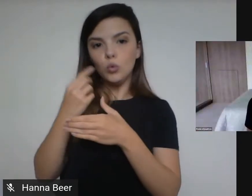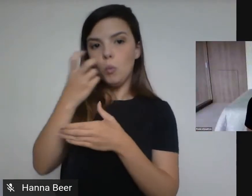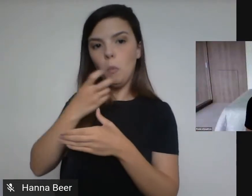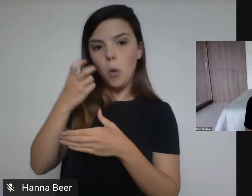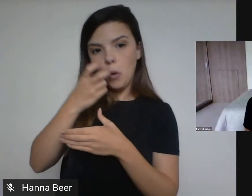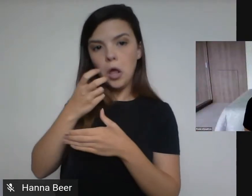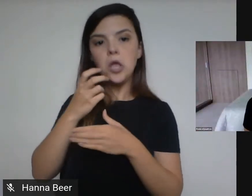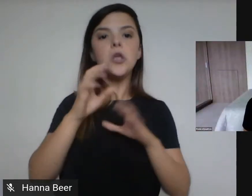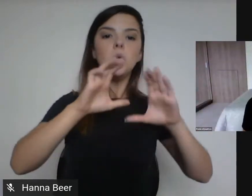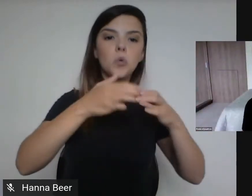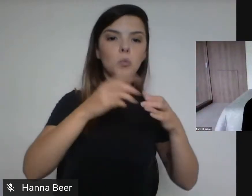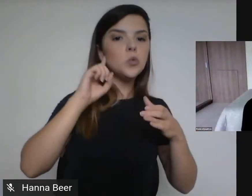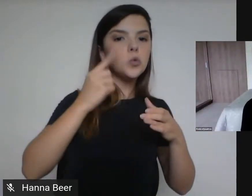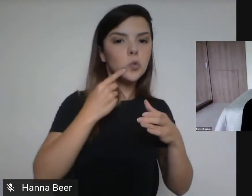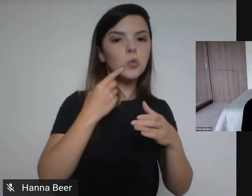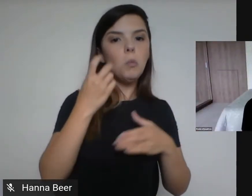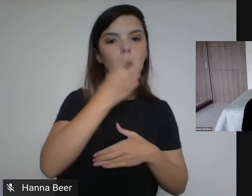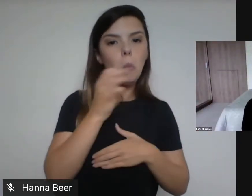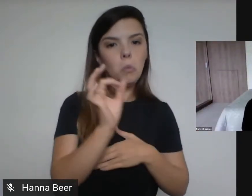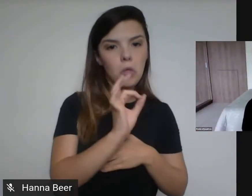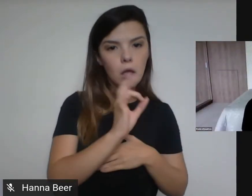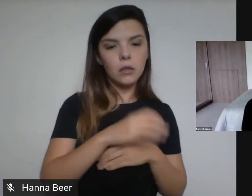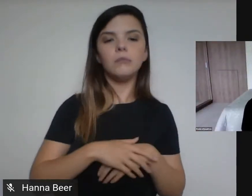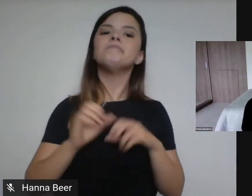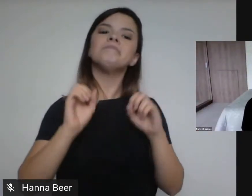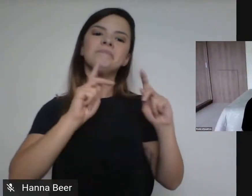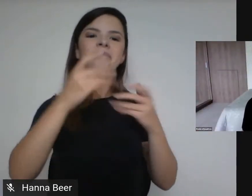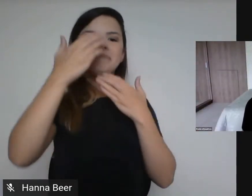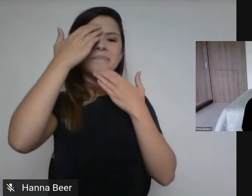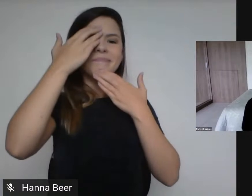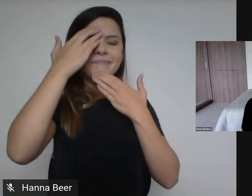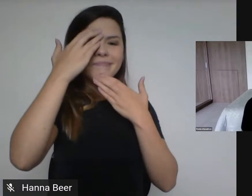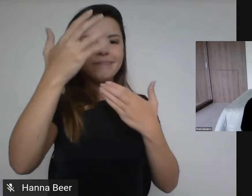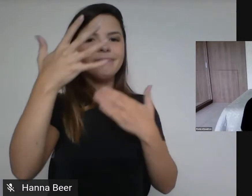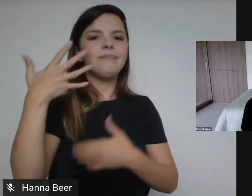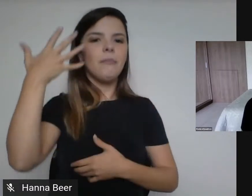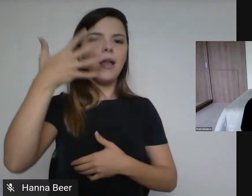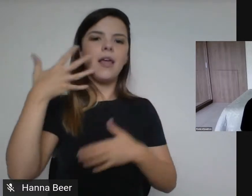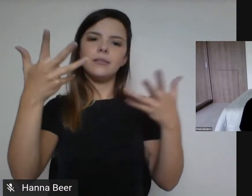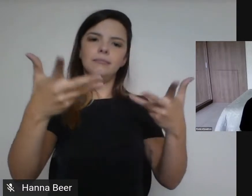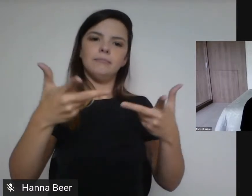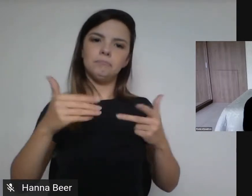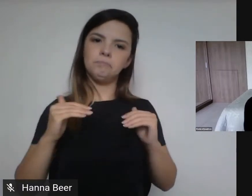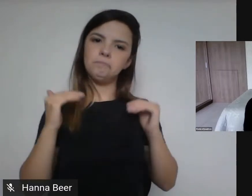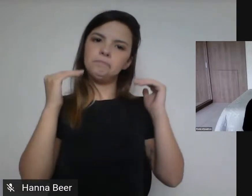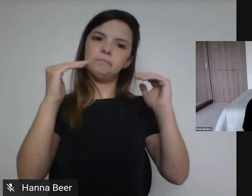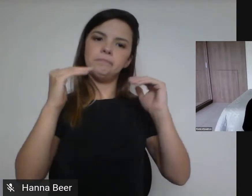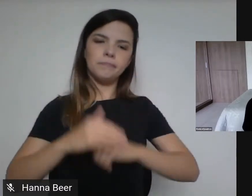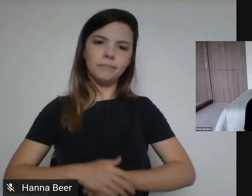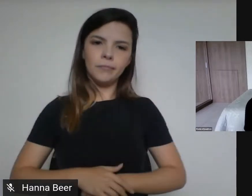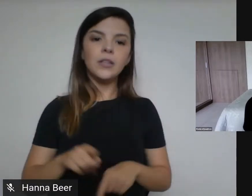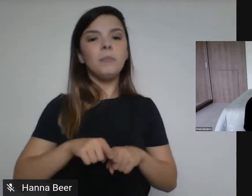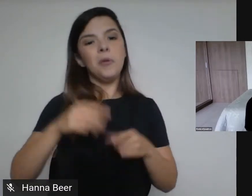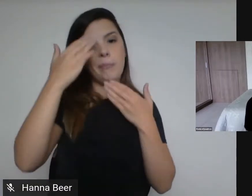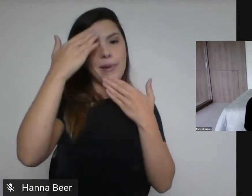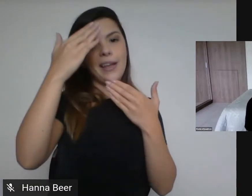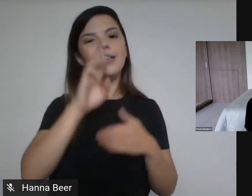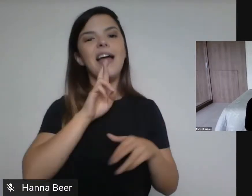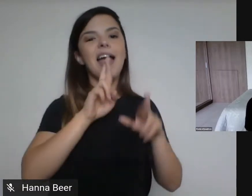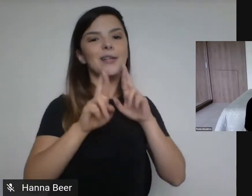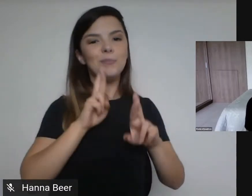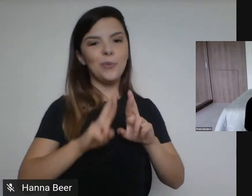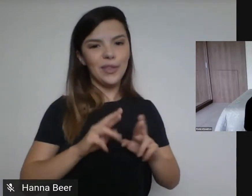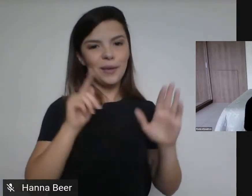Okay, thank you. Thank you again for your wonderful talk and for answering all these